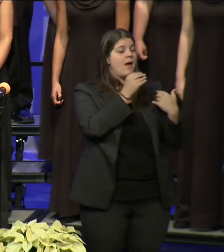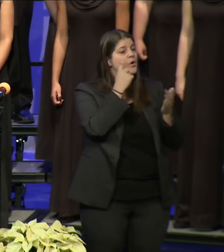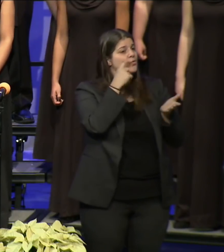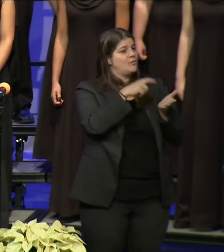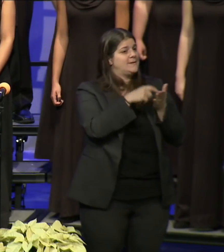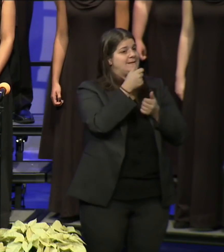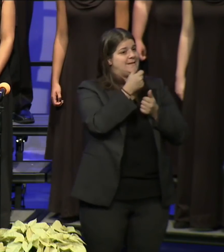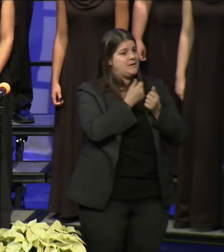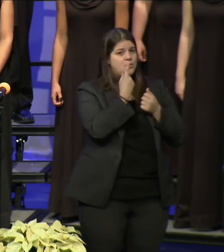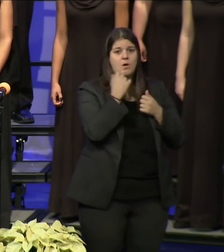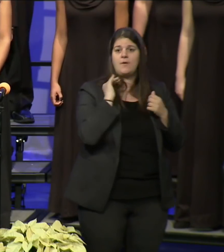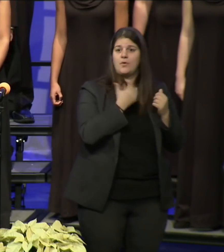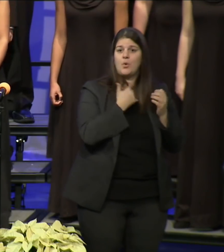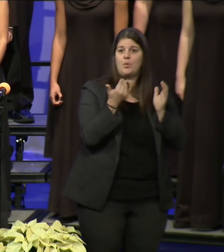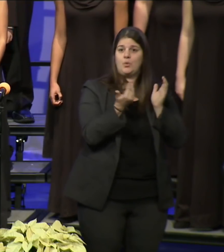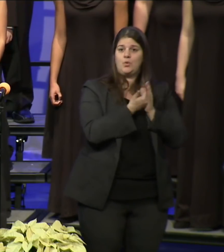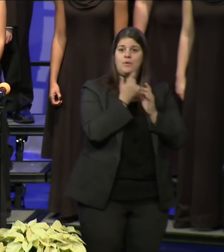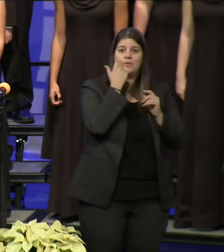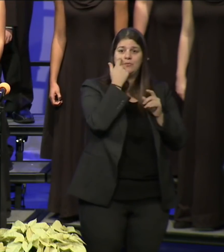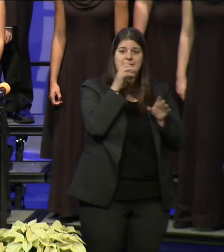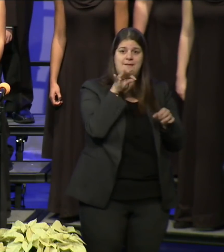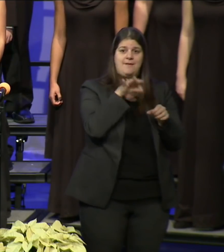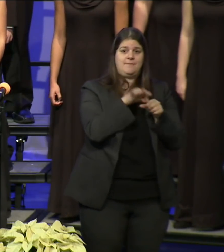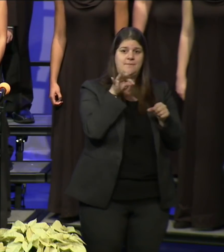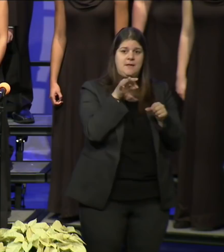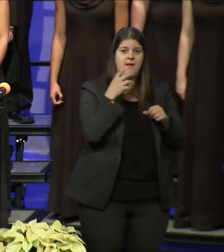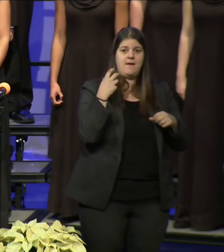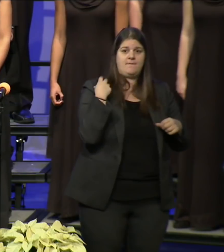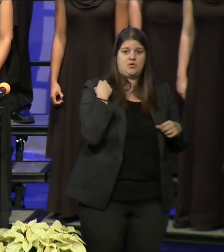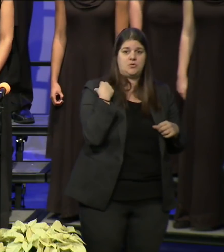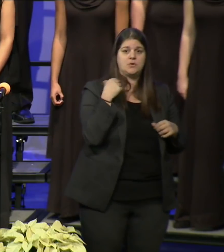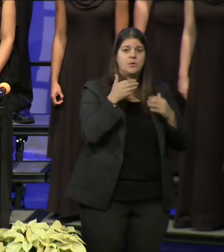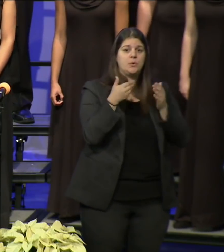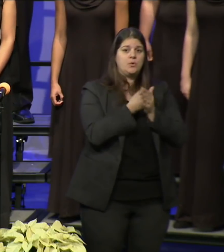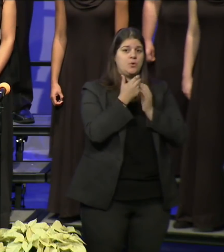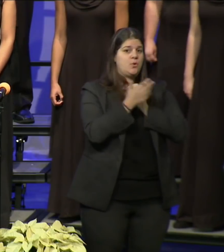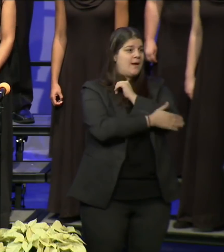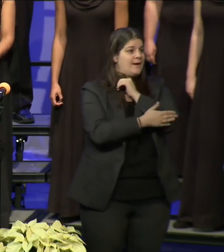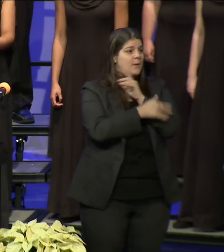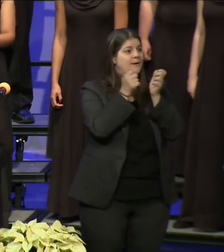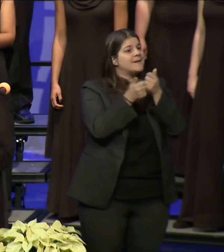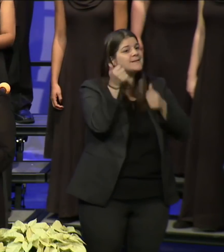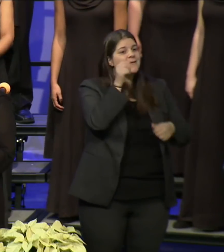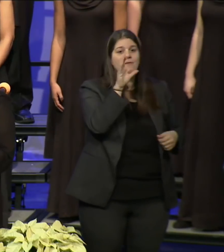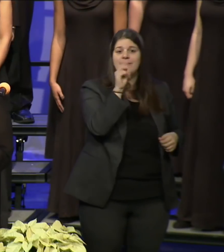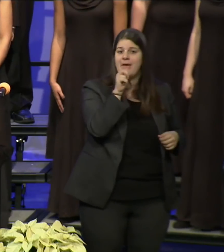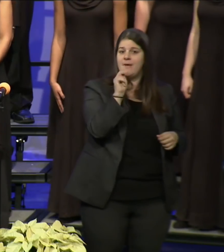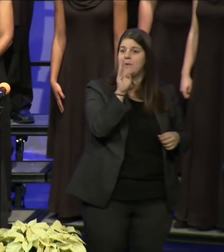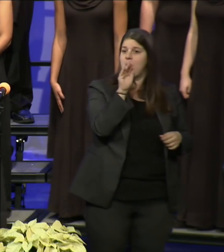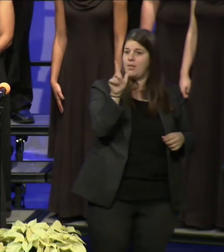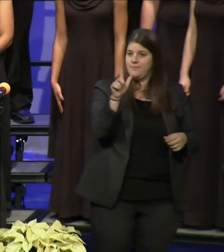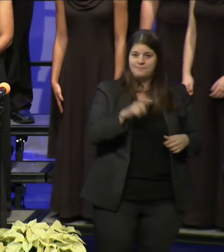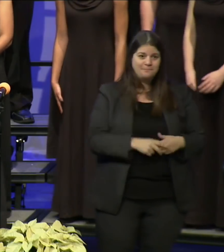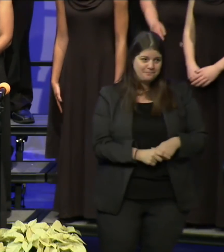newly elected officials. Our new county executive, Dr. Calvin Ball.